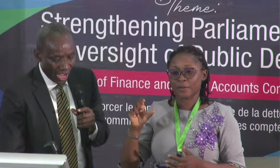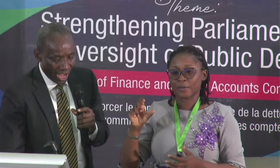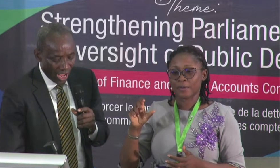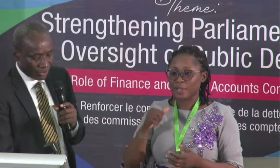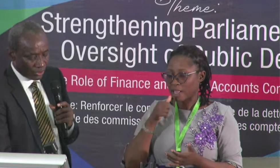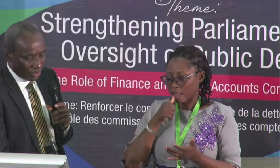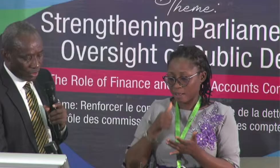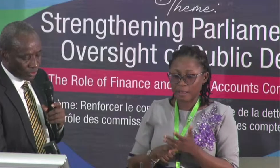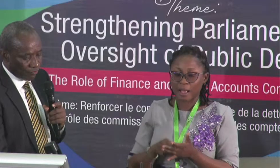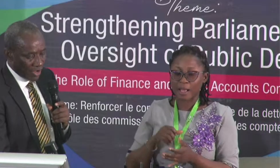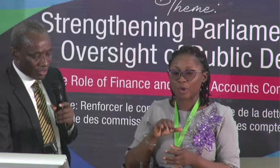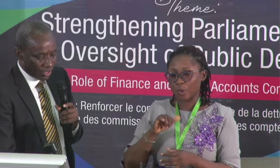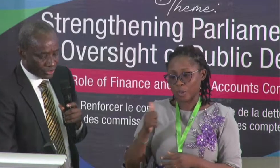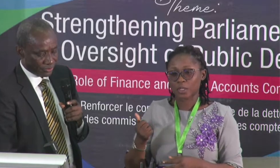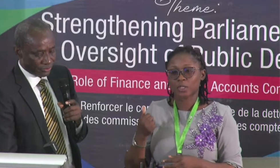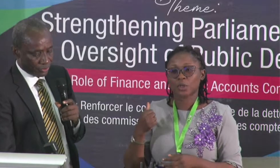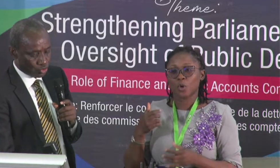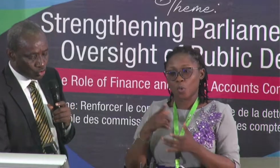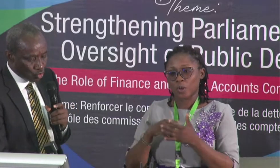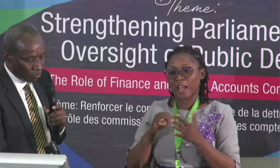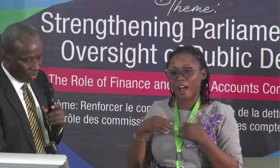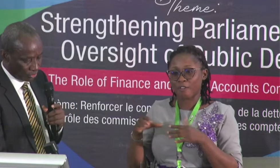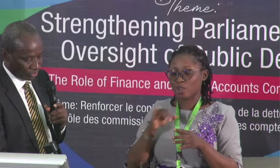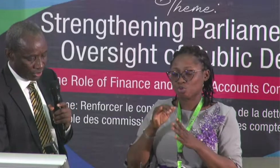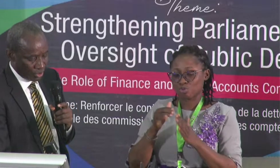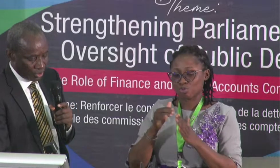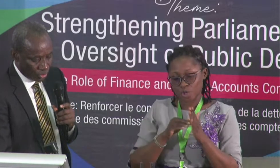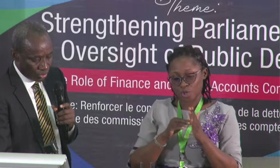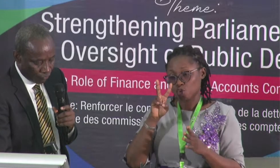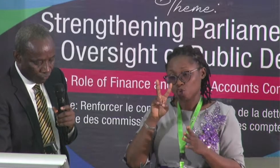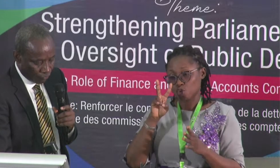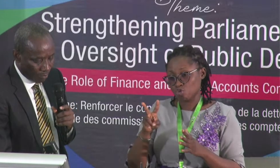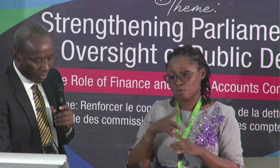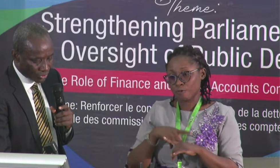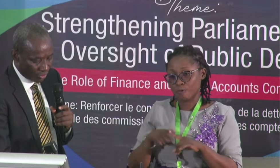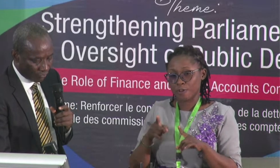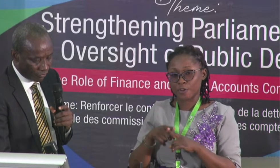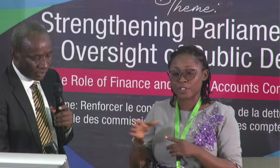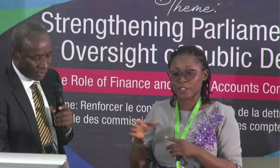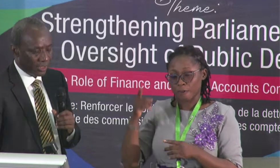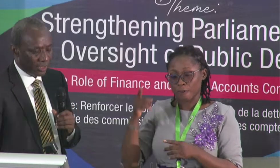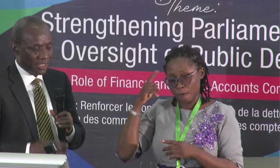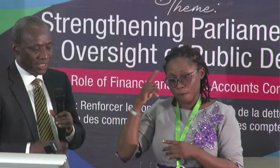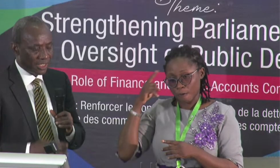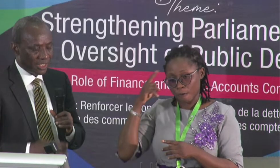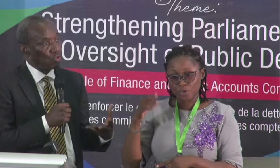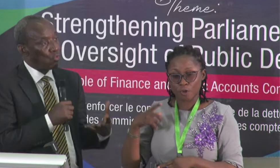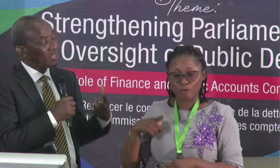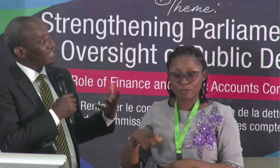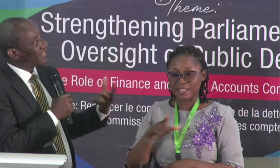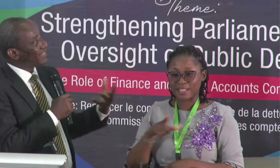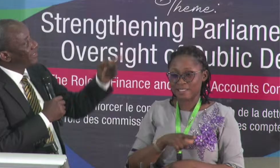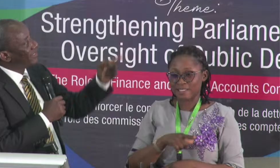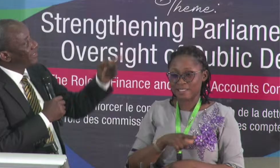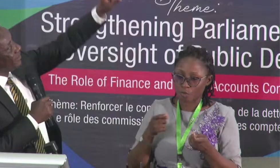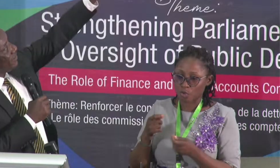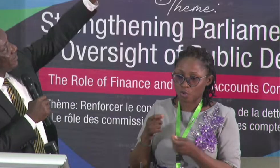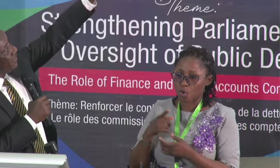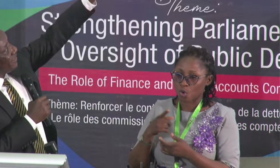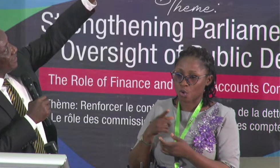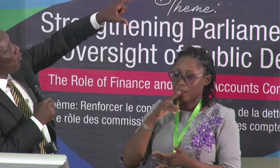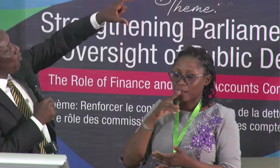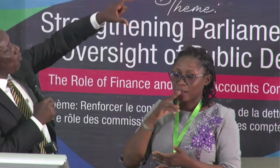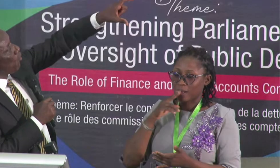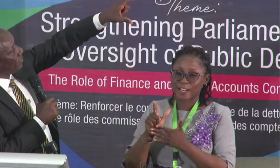lay out the various toolbox for purpose of legislative control. What are the